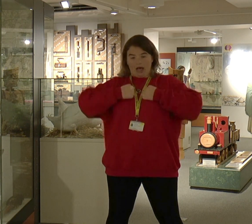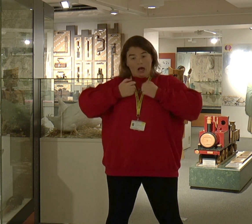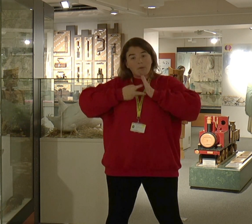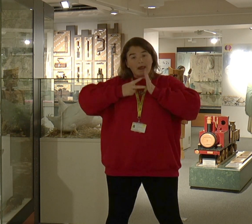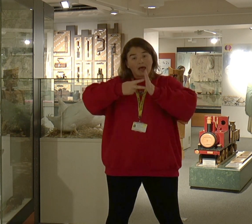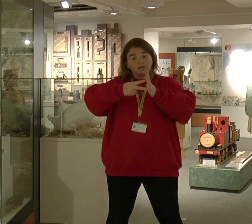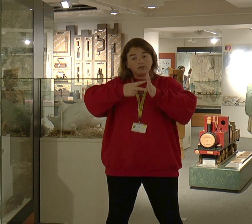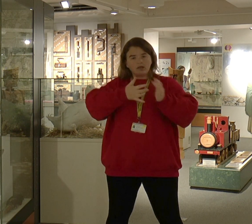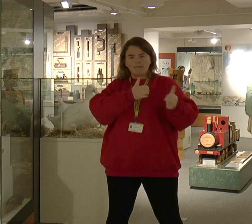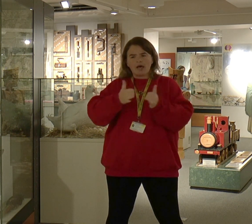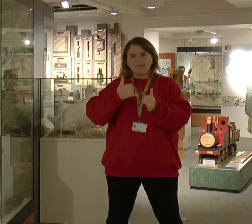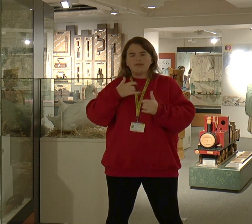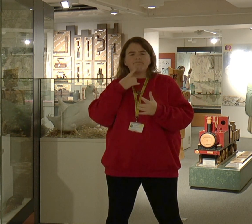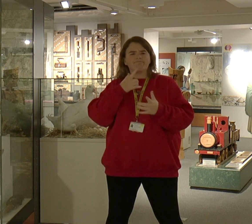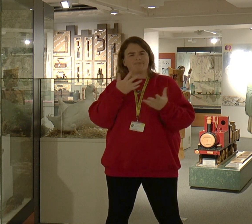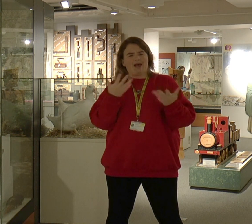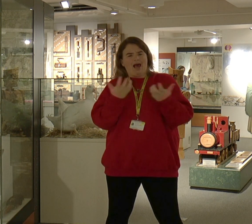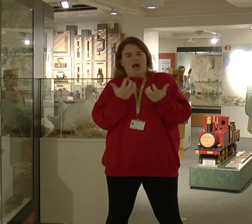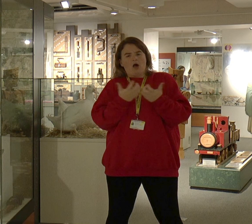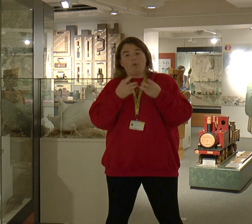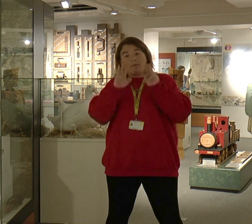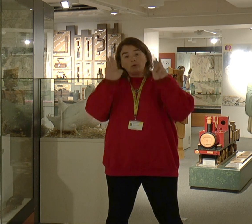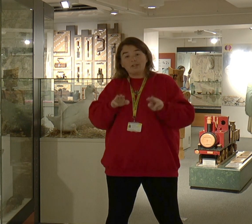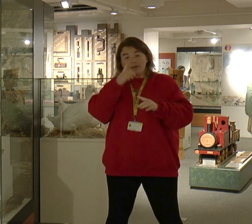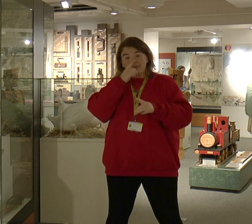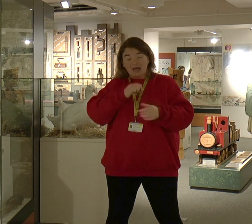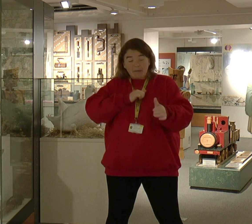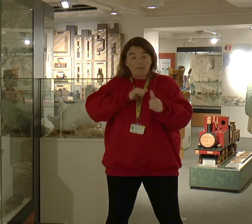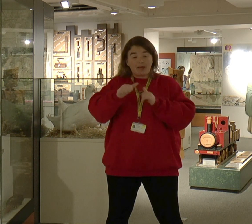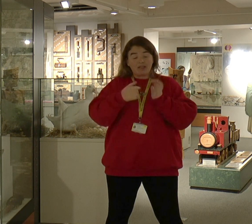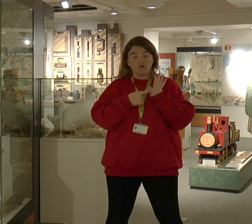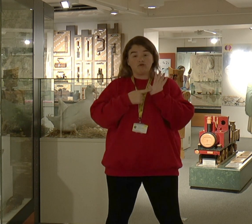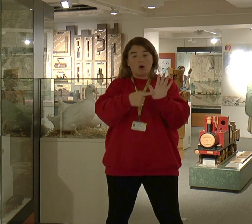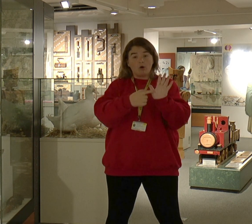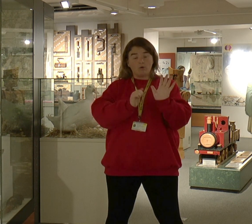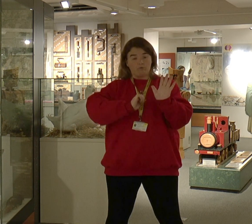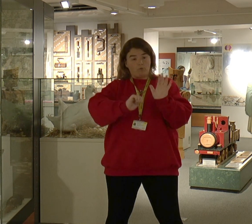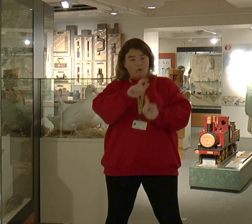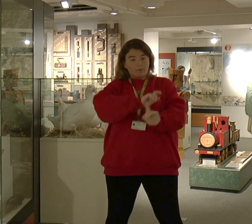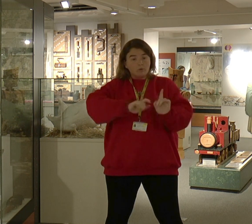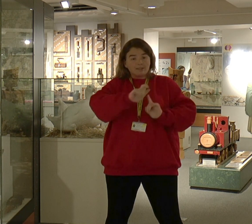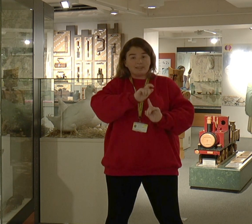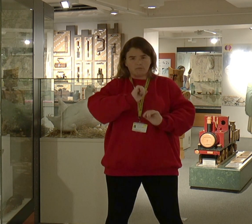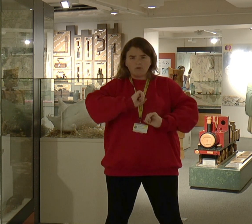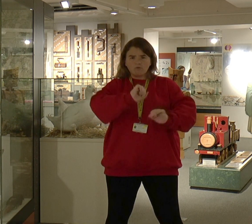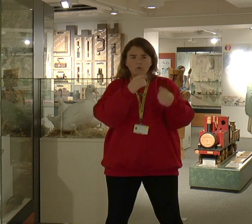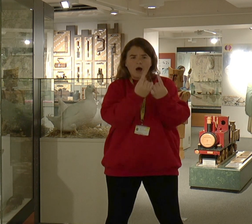can involve you in our plans. And also how the museum can best show your item and your